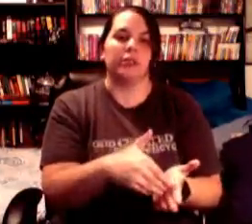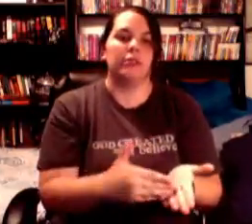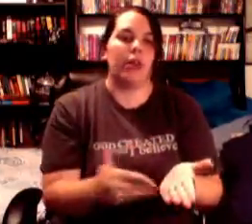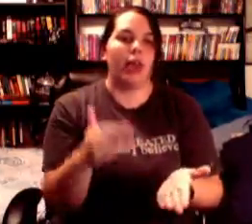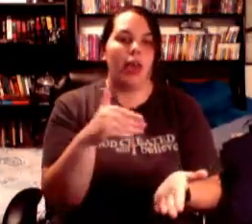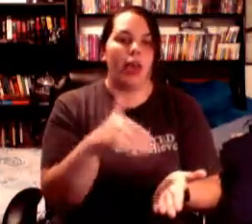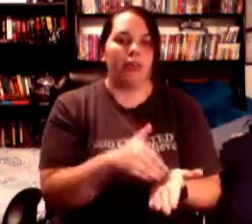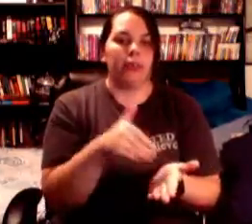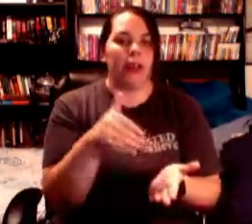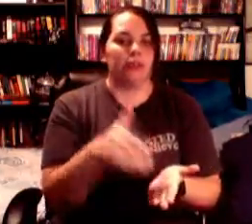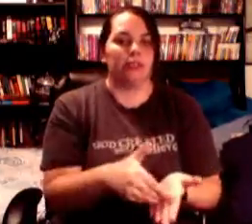thousands